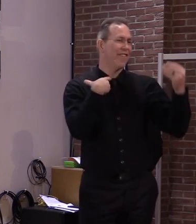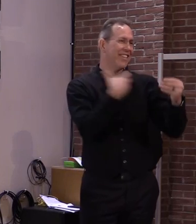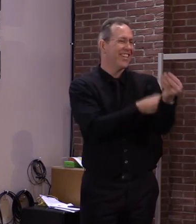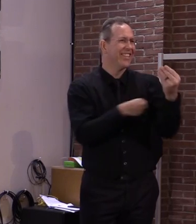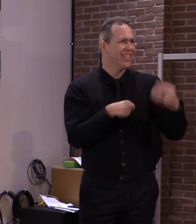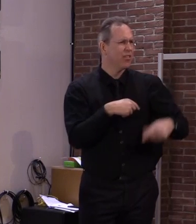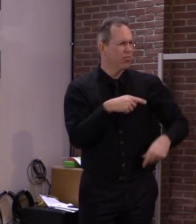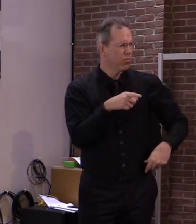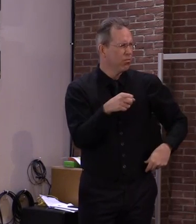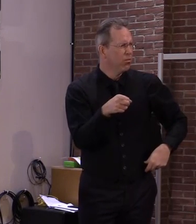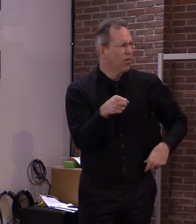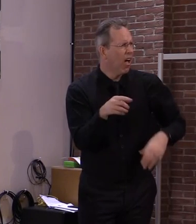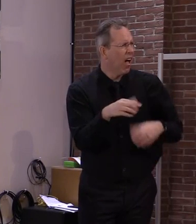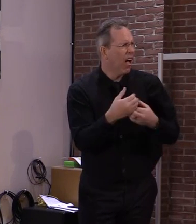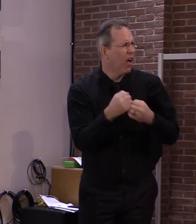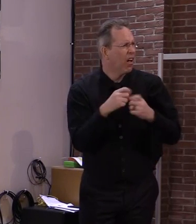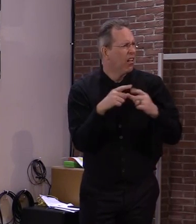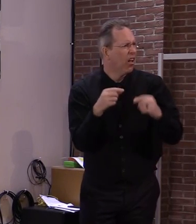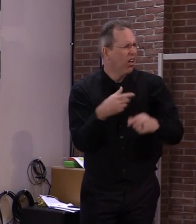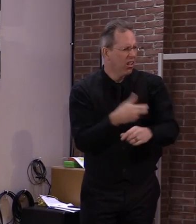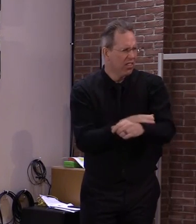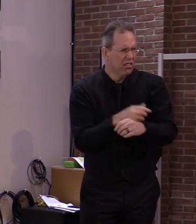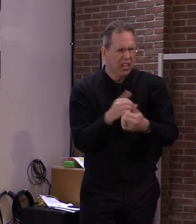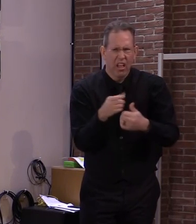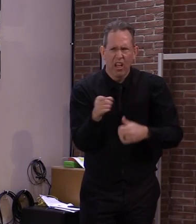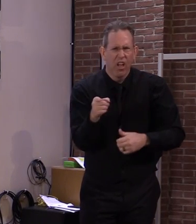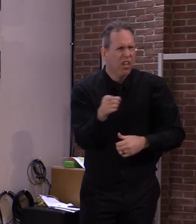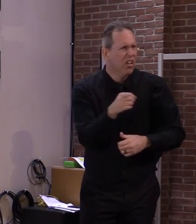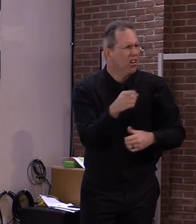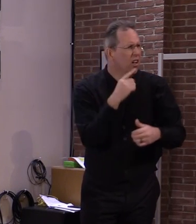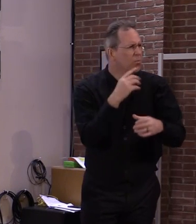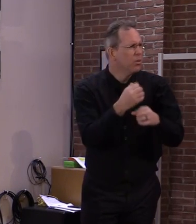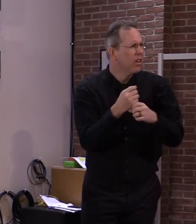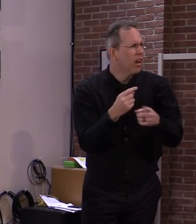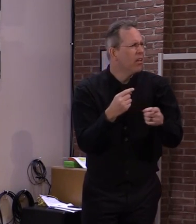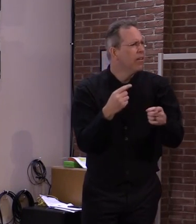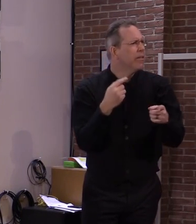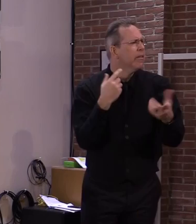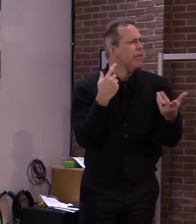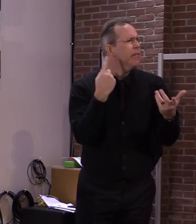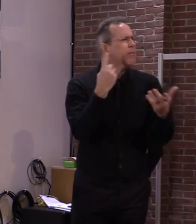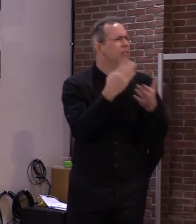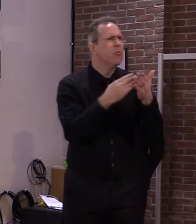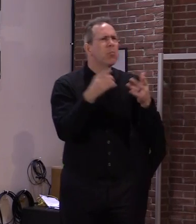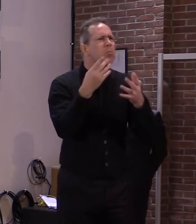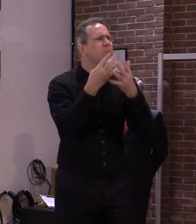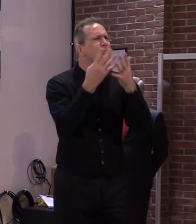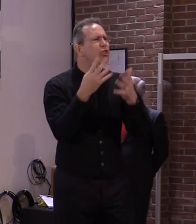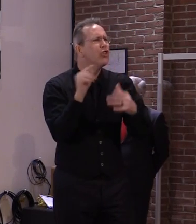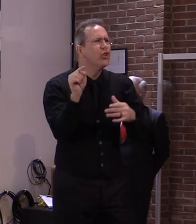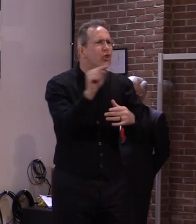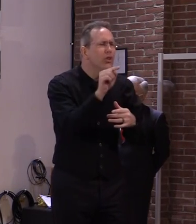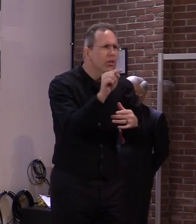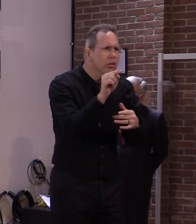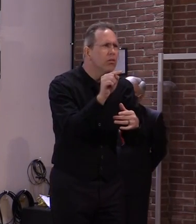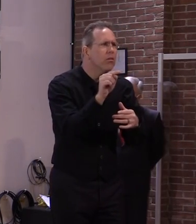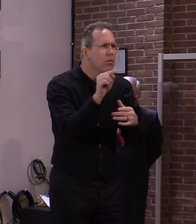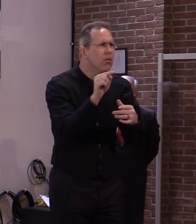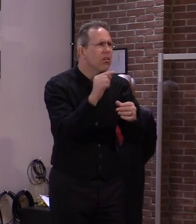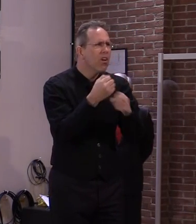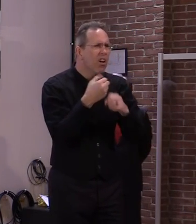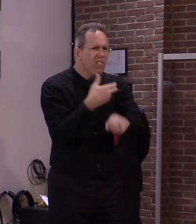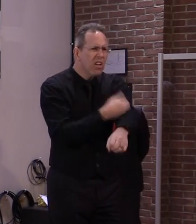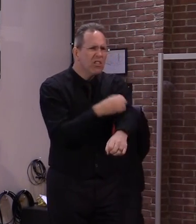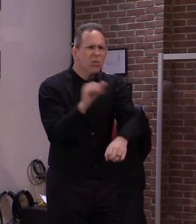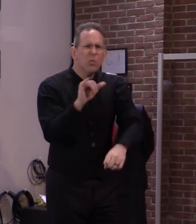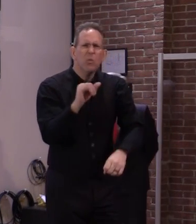Calvin touched on this, but I guess I'd like to know. We're hearing that some prison inmates have been getting shots, but correctional guards are not getting shots. I mean,